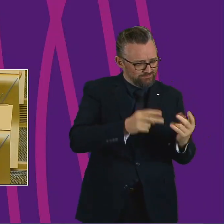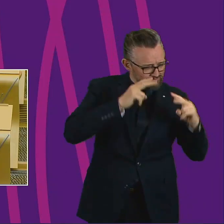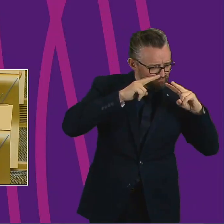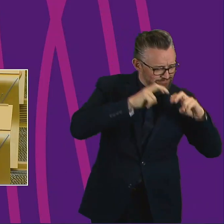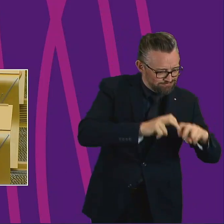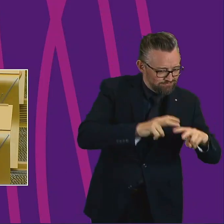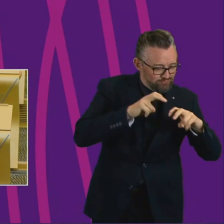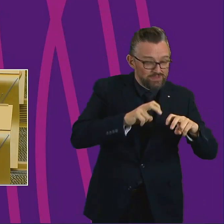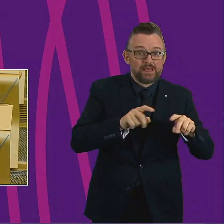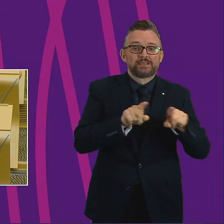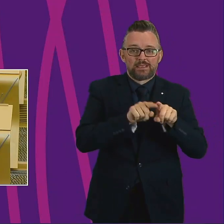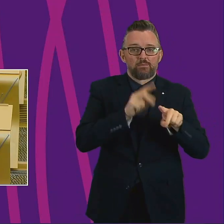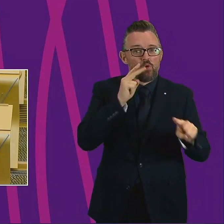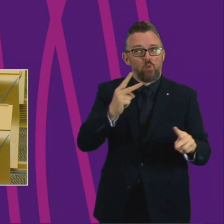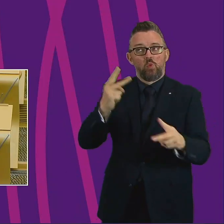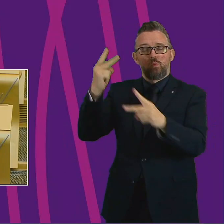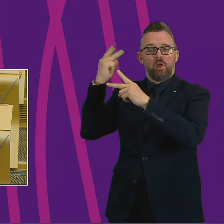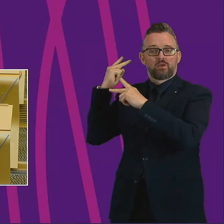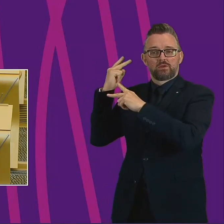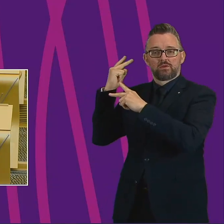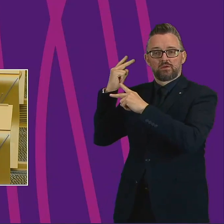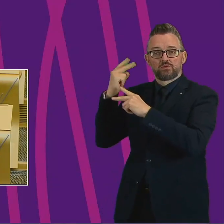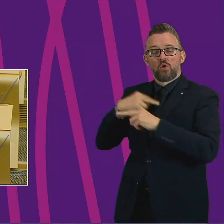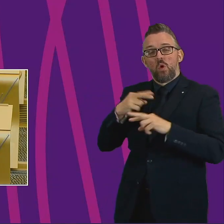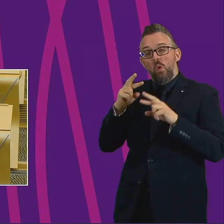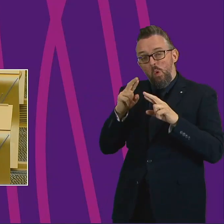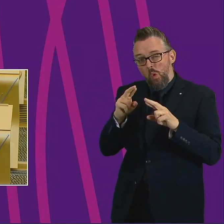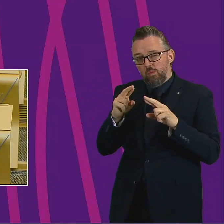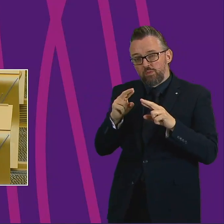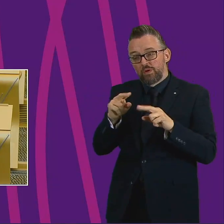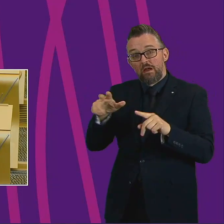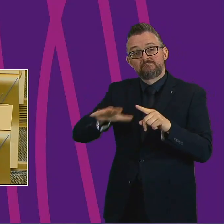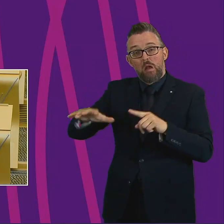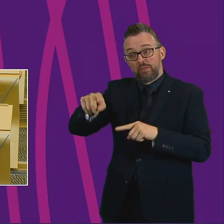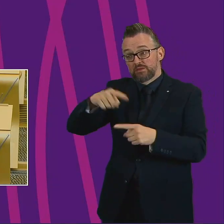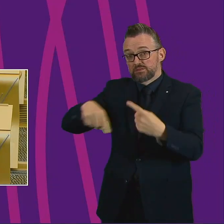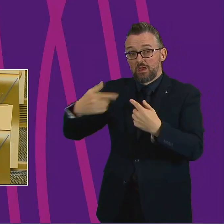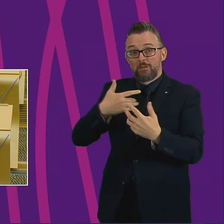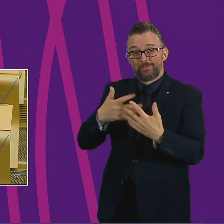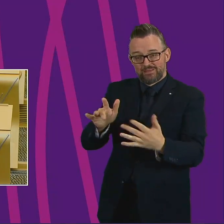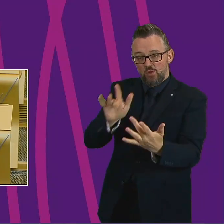the past. And I hope all the families involved who have been contacted